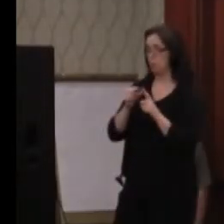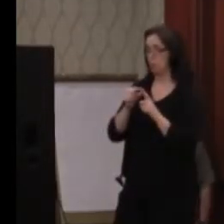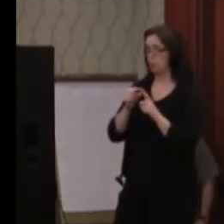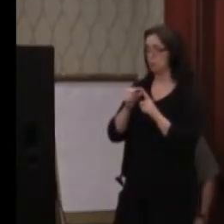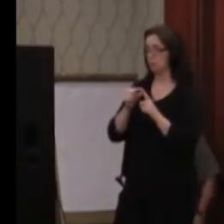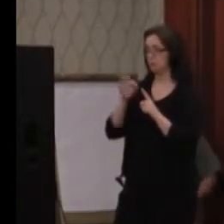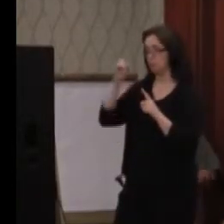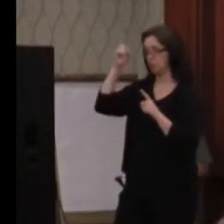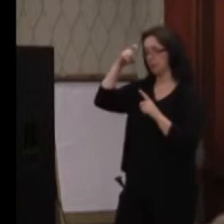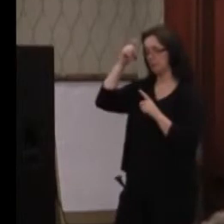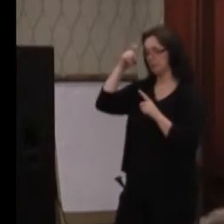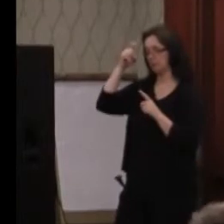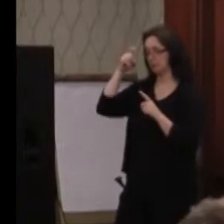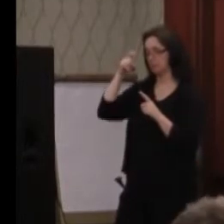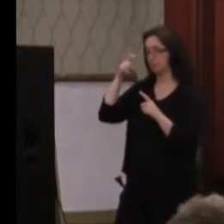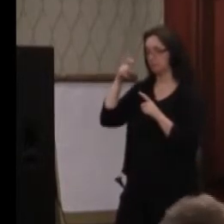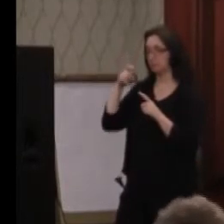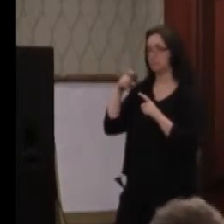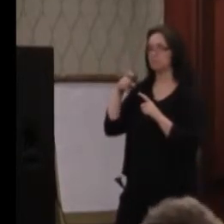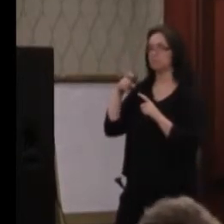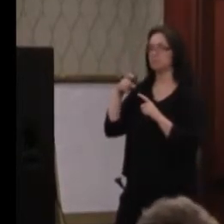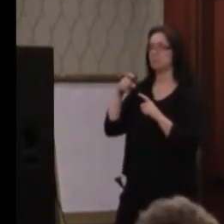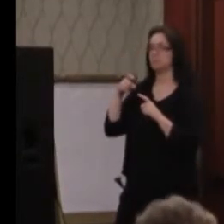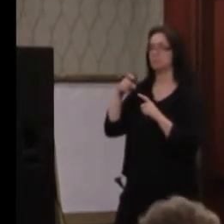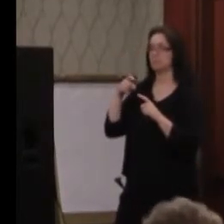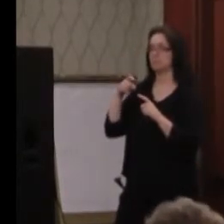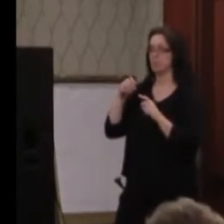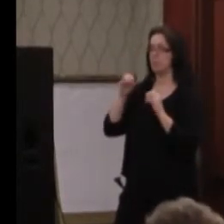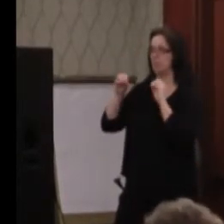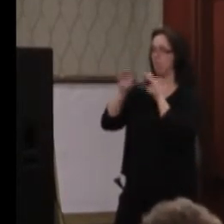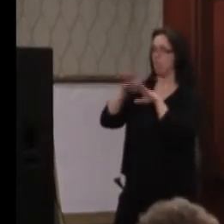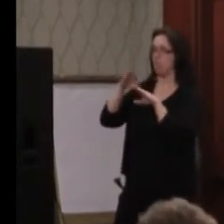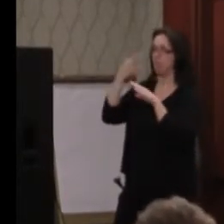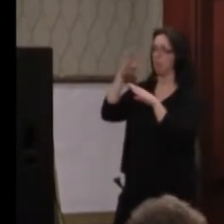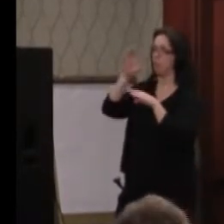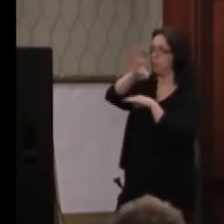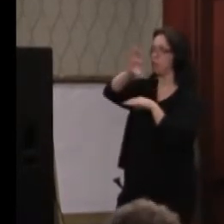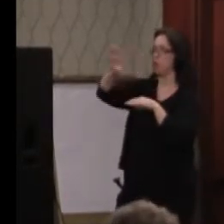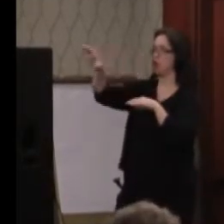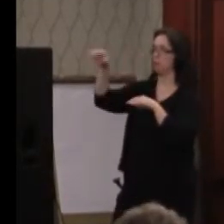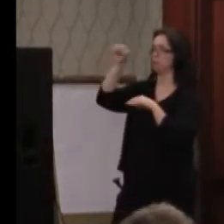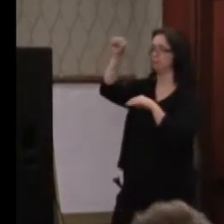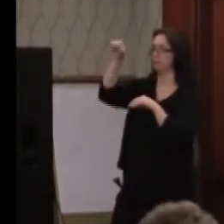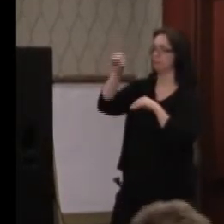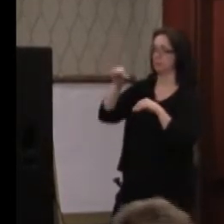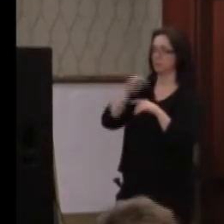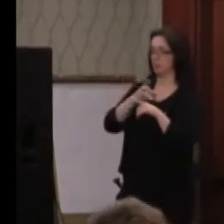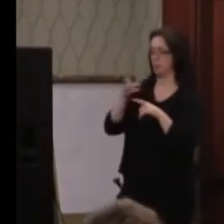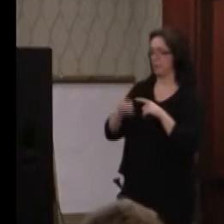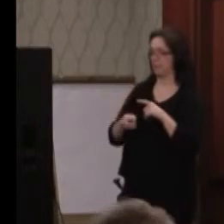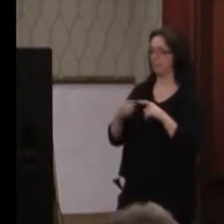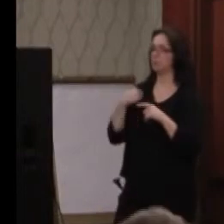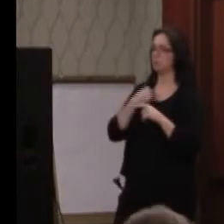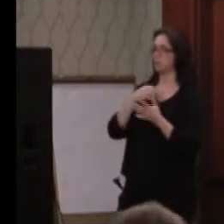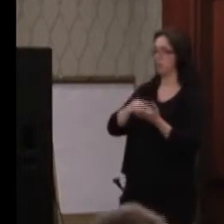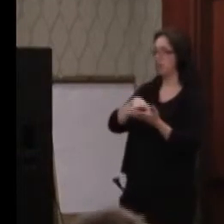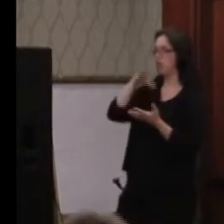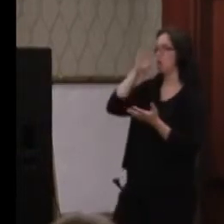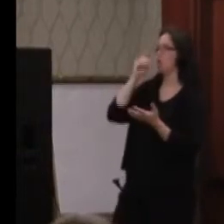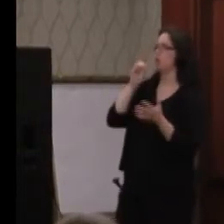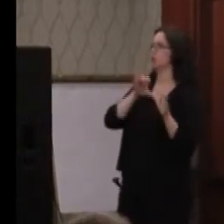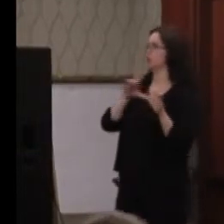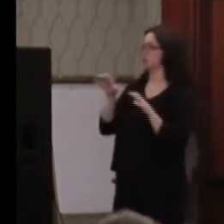wisdom all the way along that blue timeline back there. So all weekend long, we can learn and